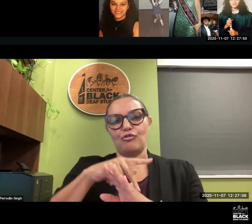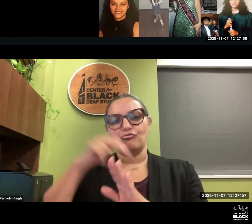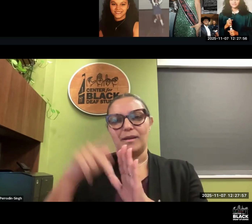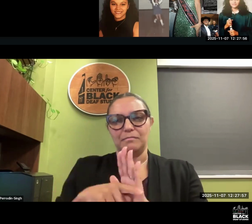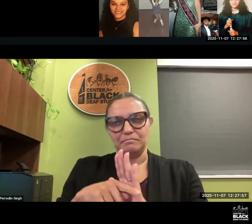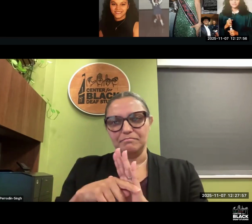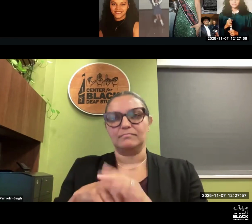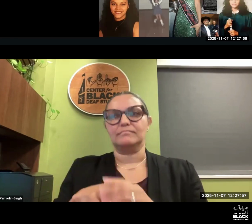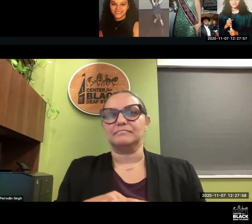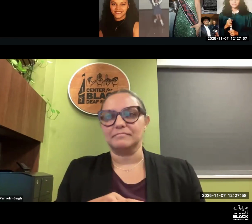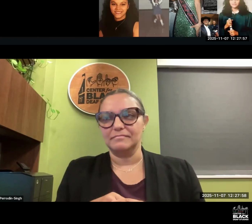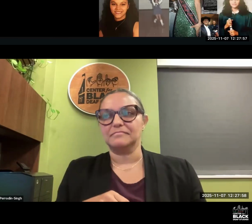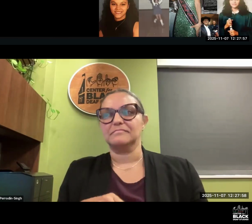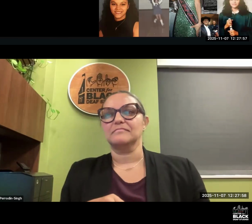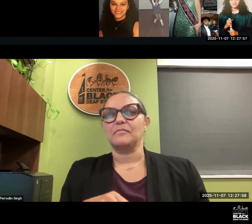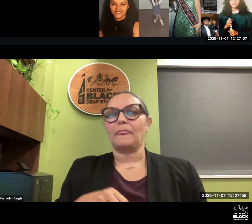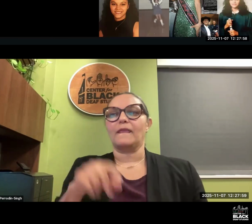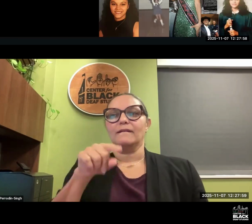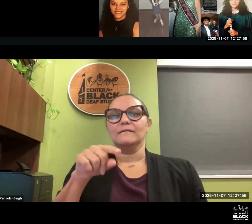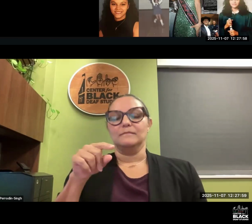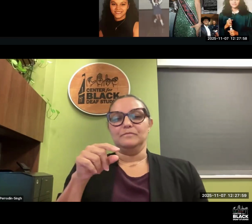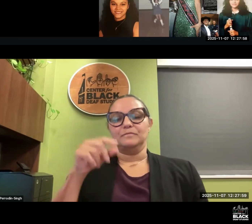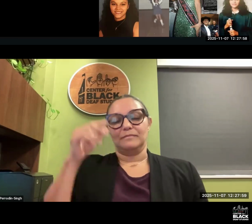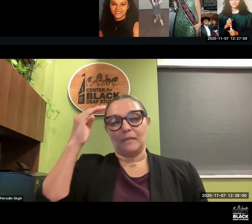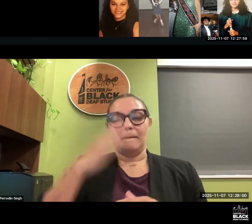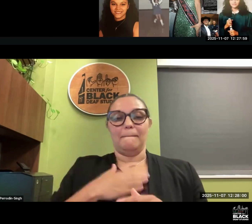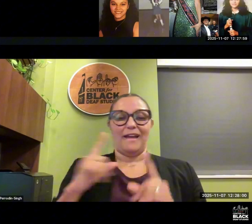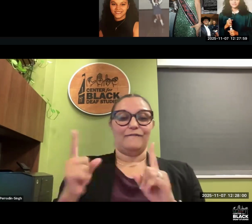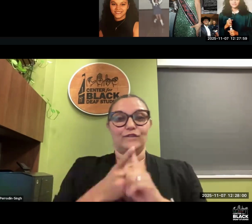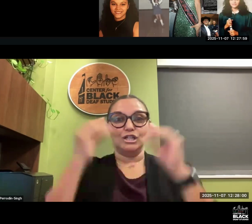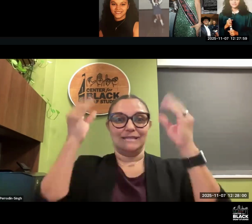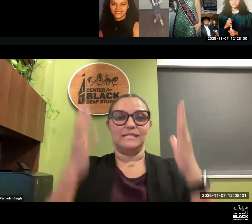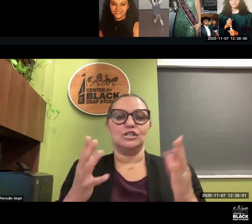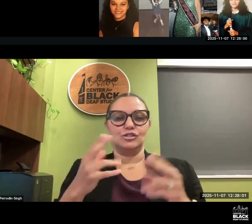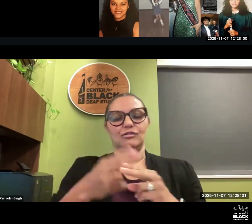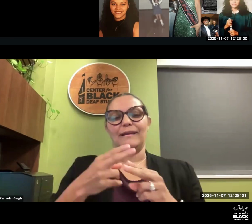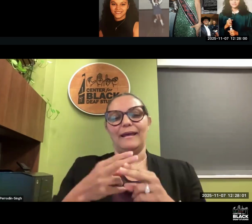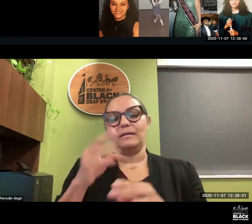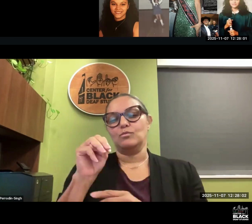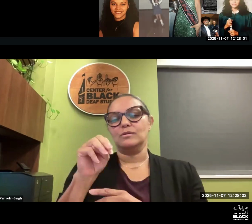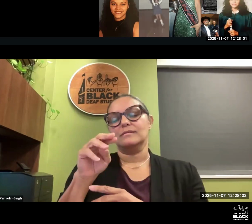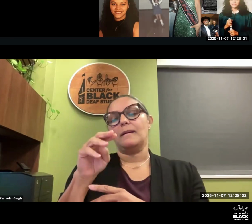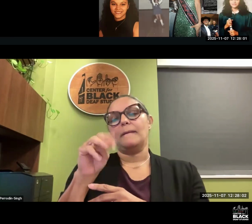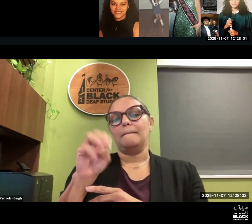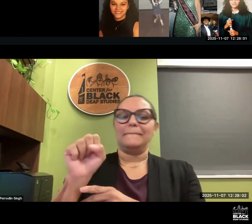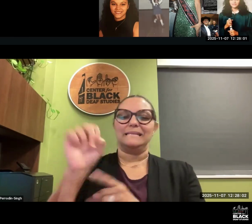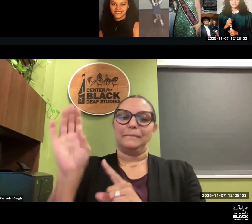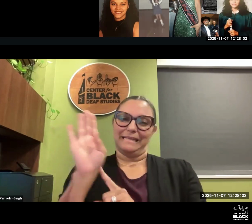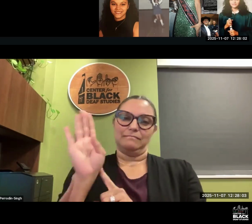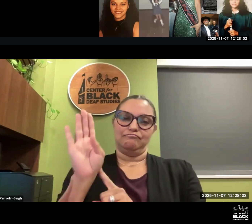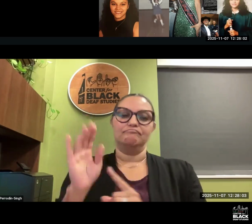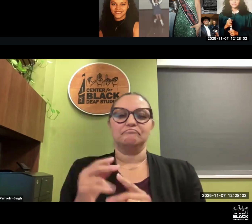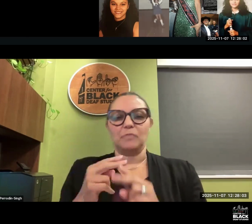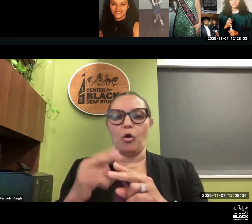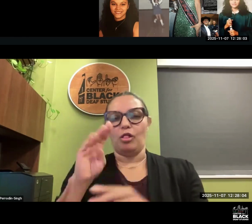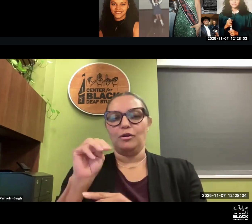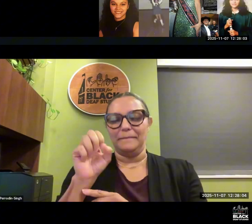Another memory I have is riding the Head Start program. My first teacher, Miss